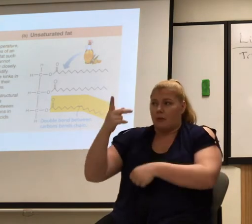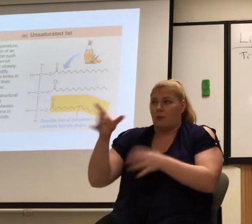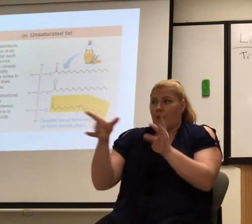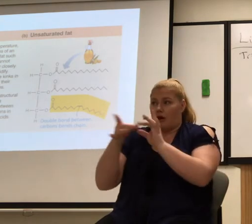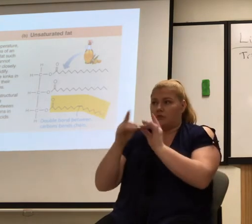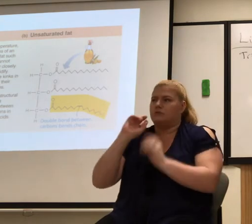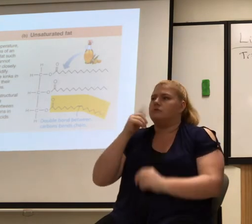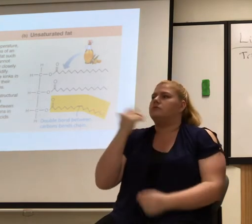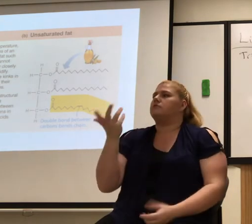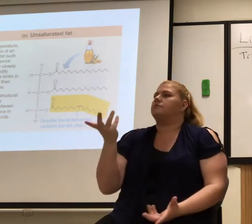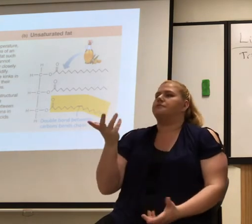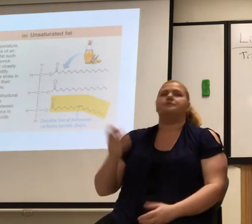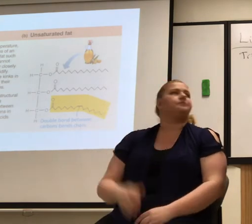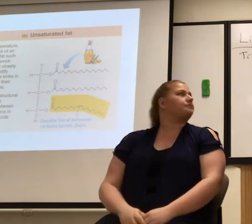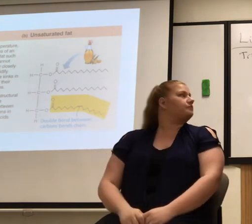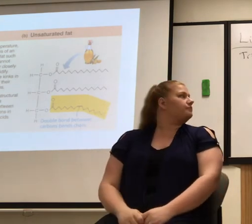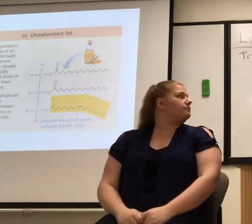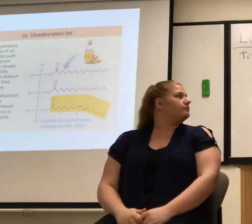I guess you would be